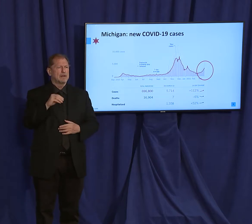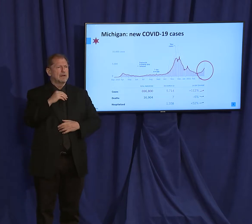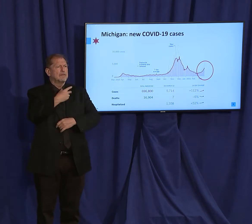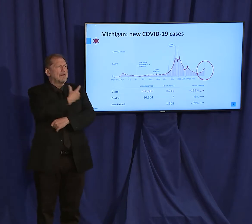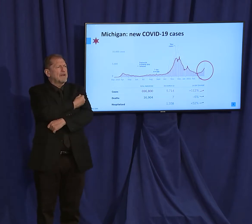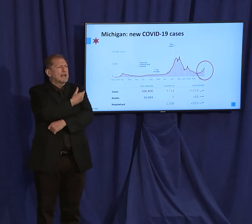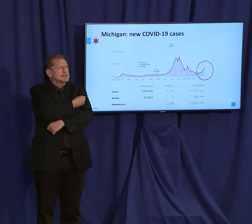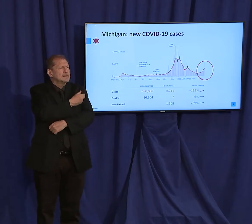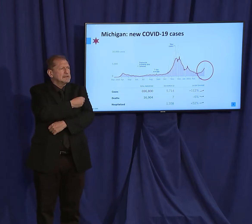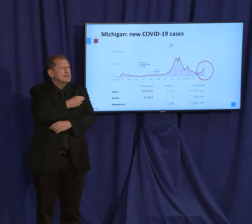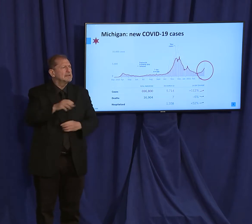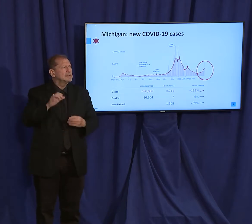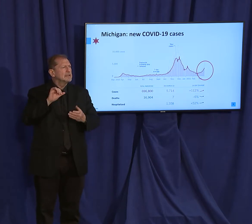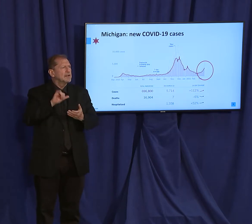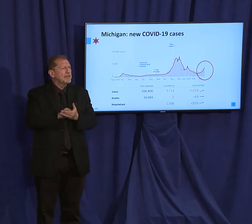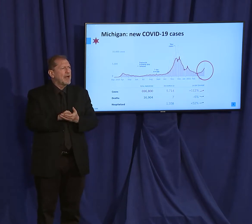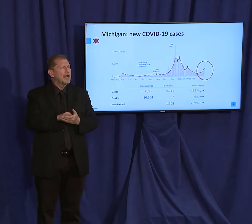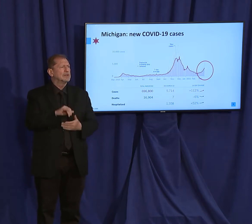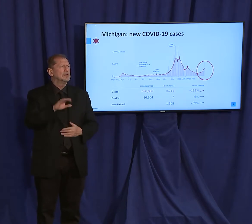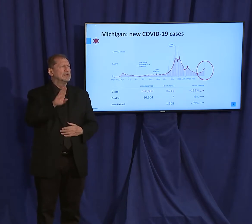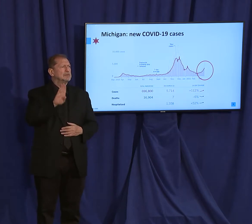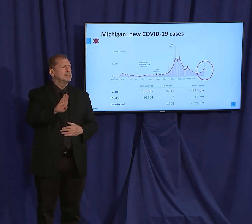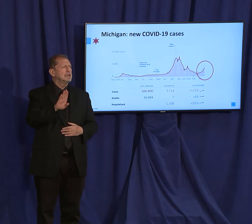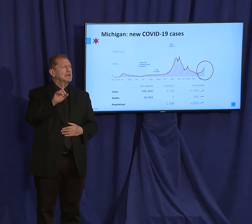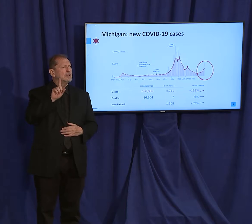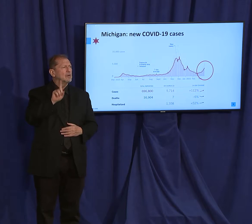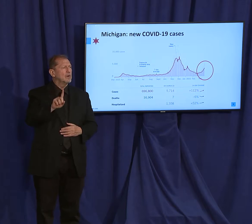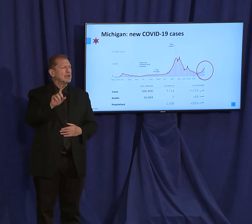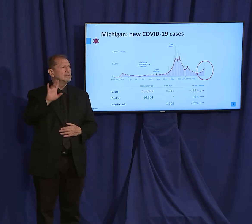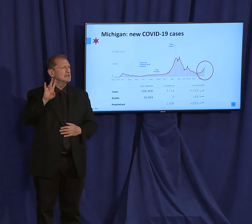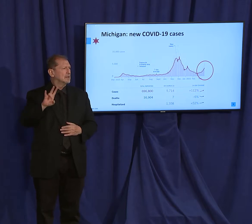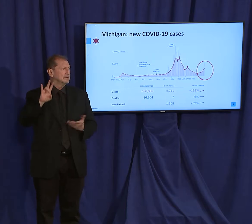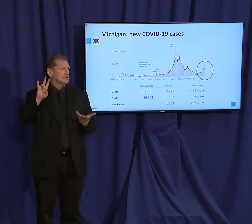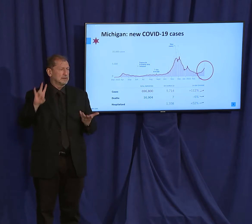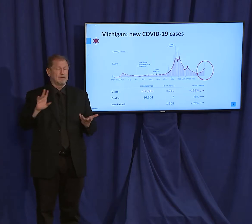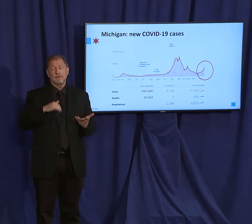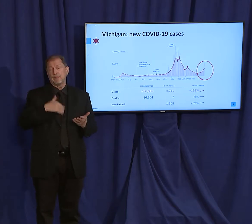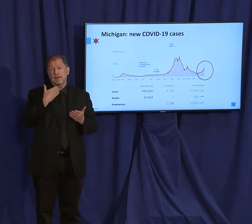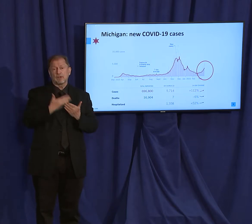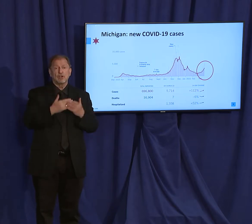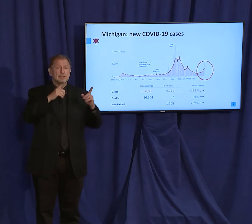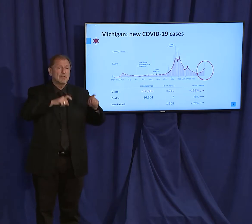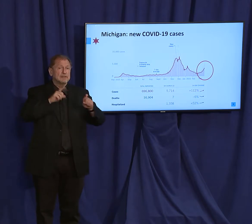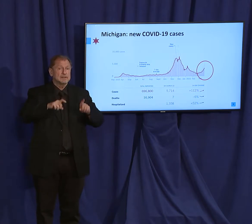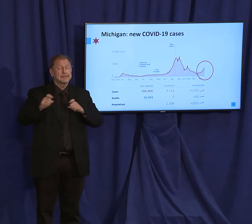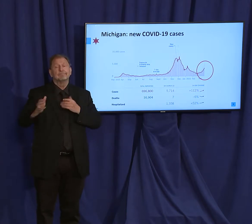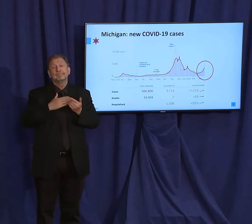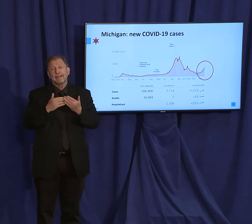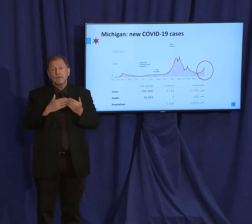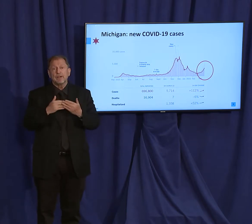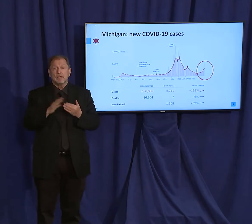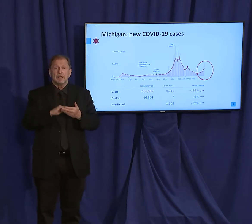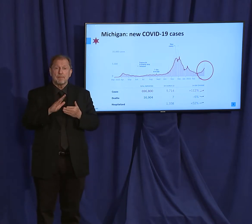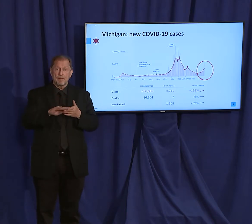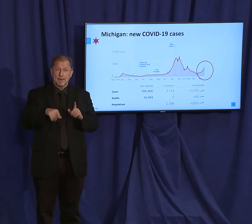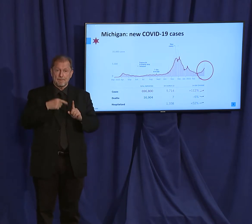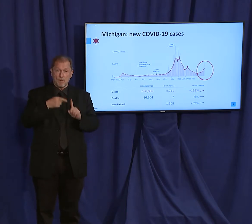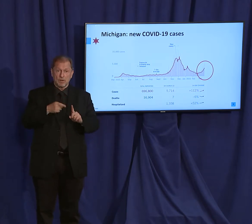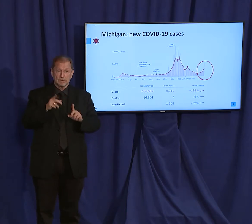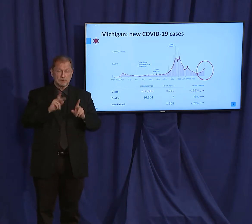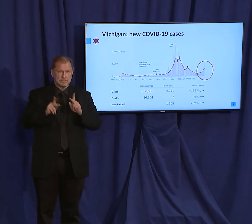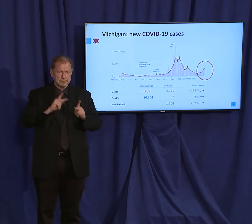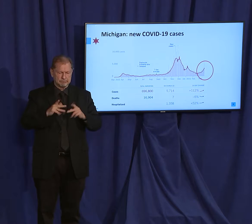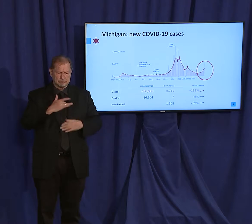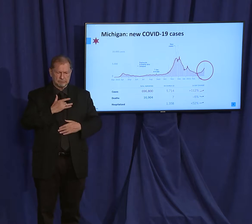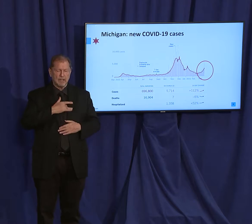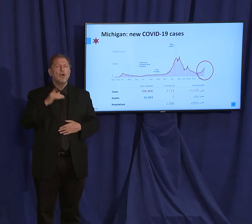originally emerged in the UK. They have good surveillance in place, good testing for it, but regardless, there are concerns that some more